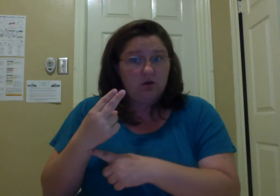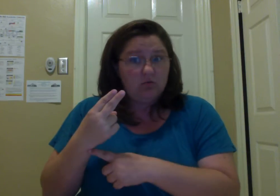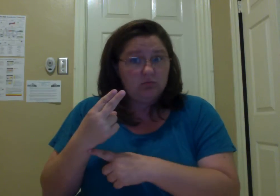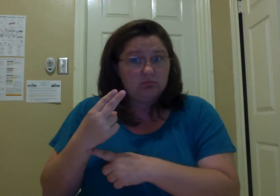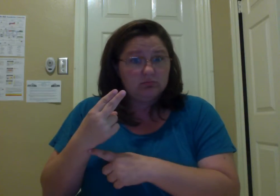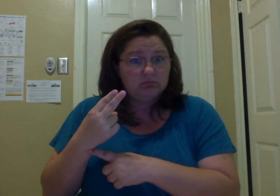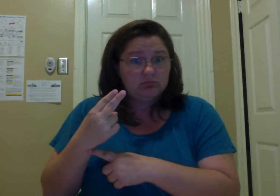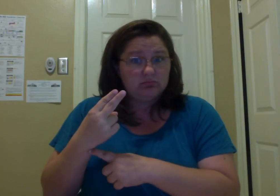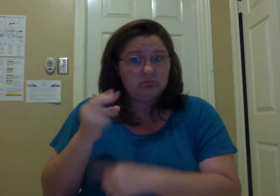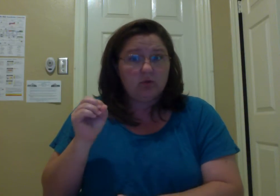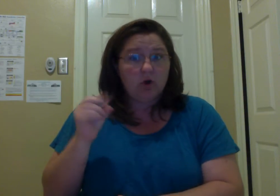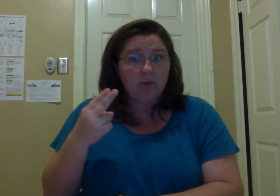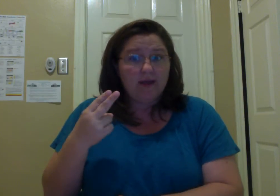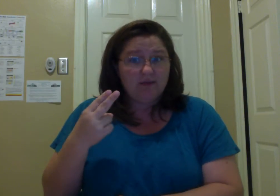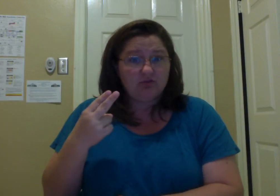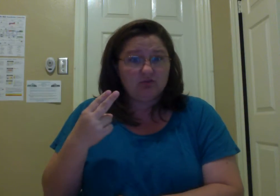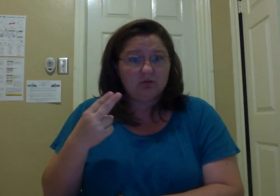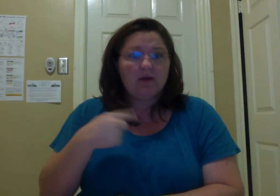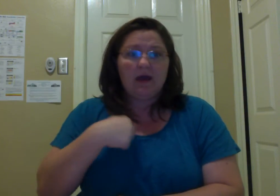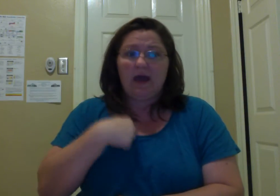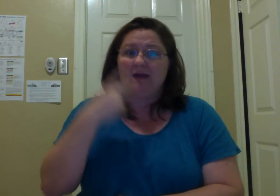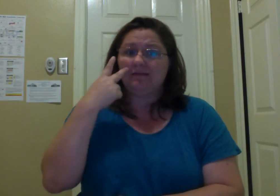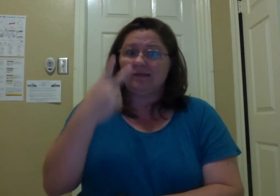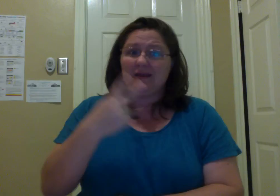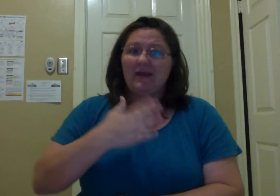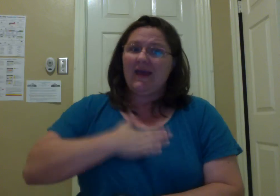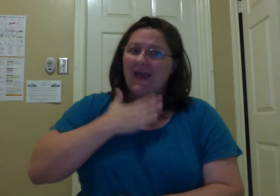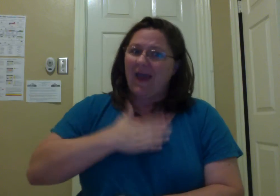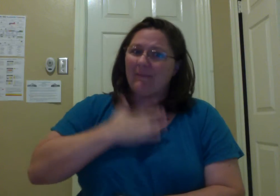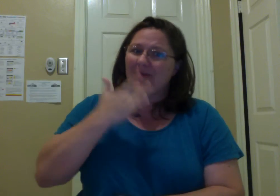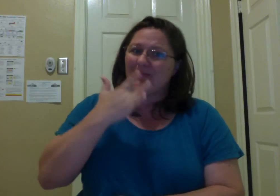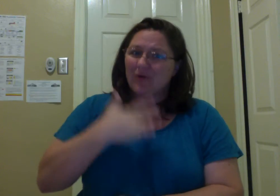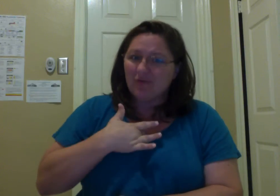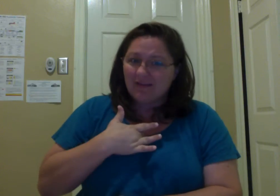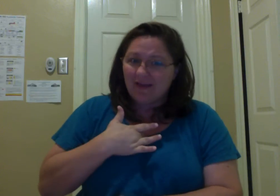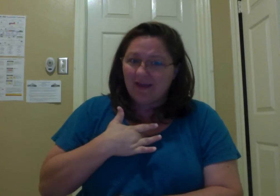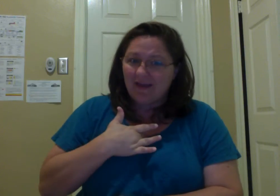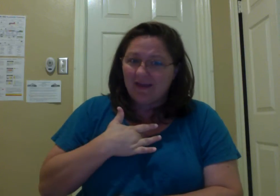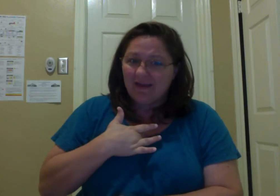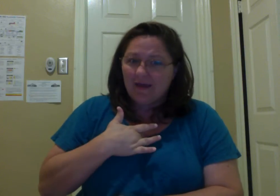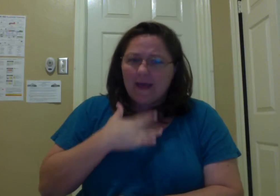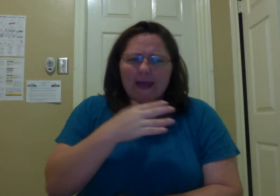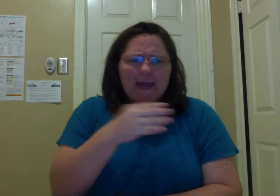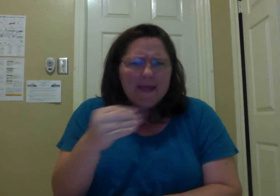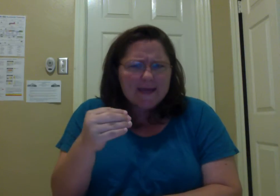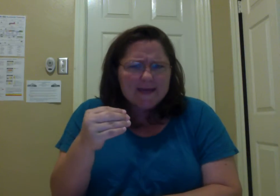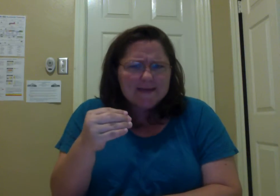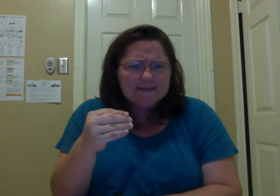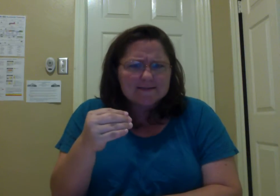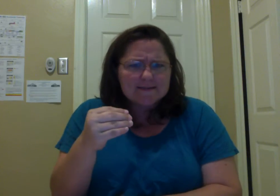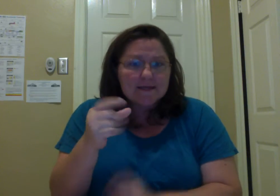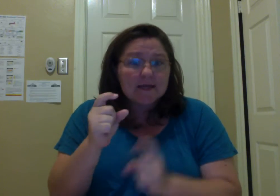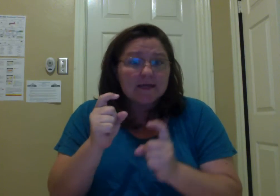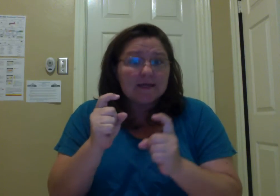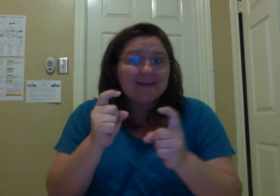O, so O-H, I-C, happy birthday. And